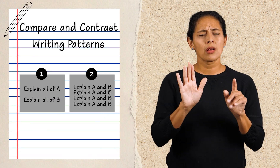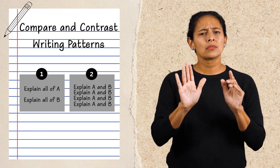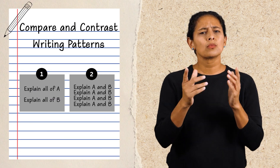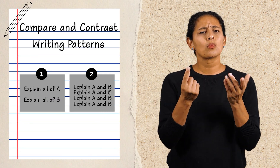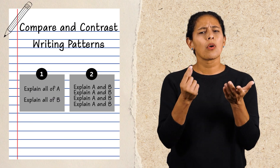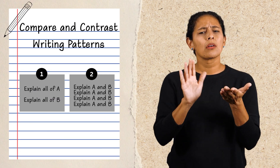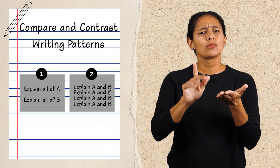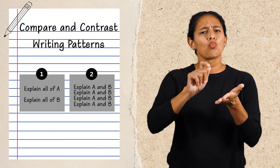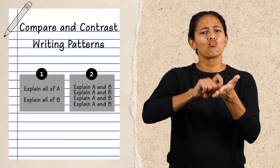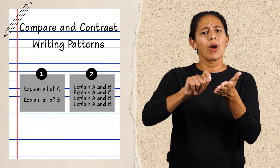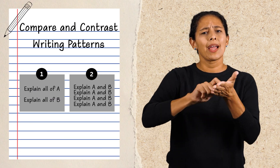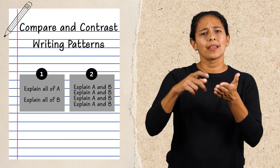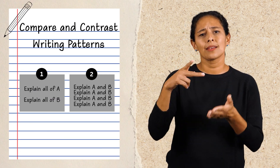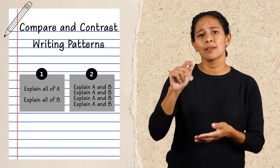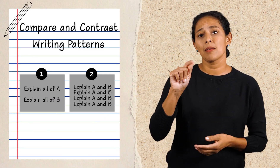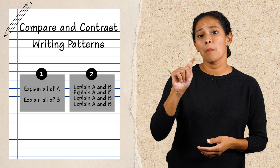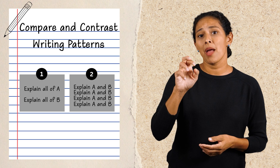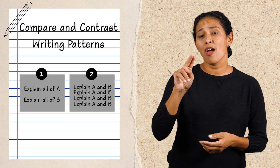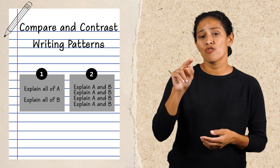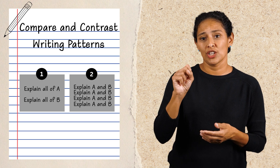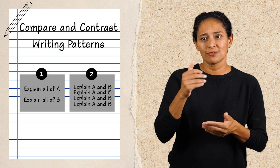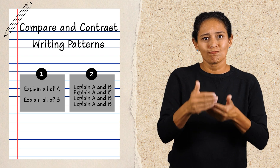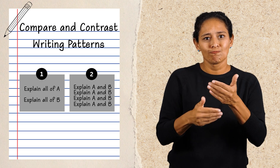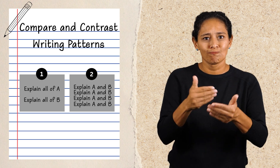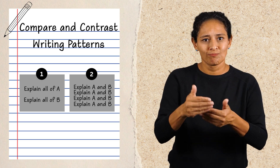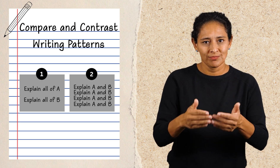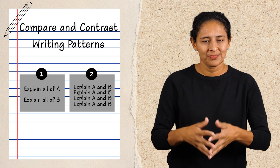Compare and contrast writing patterns.